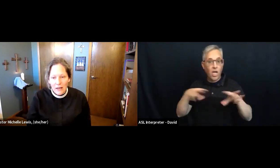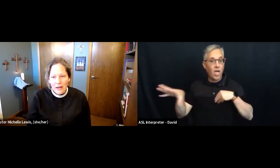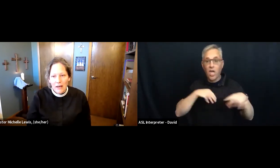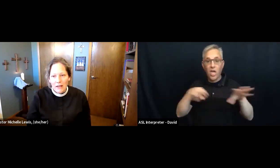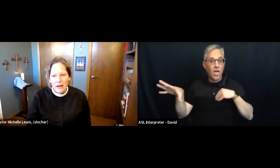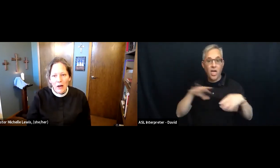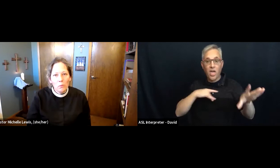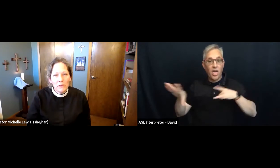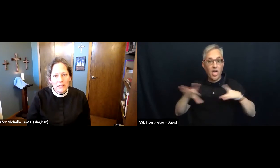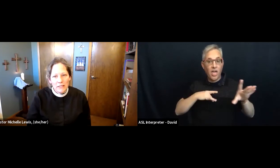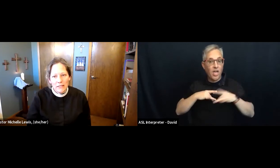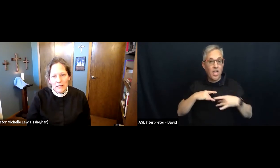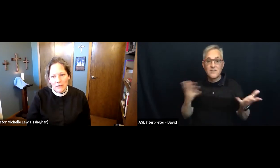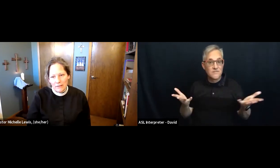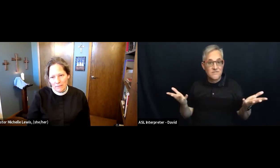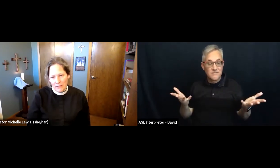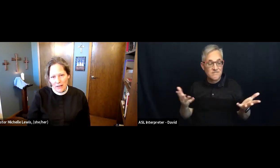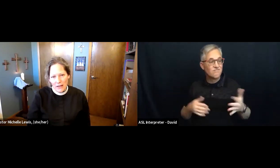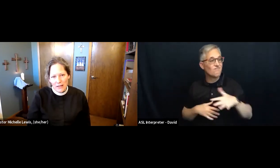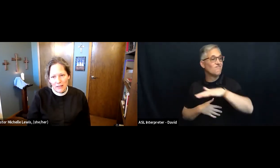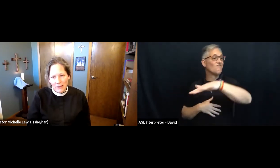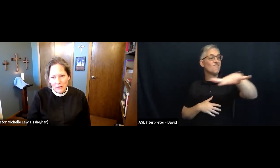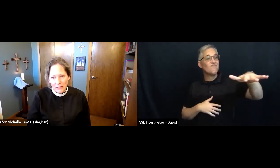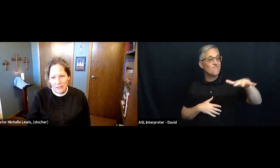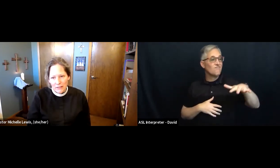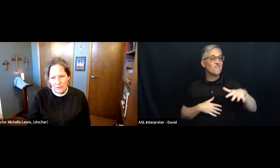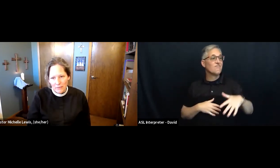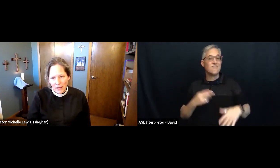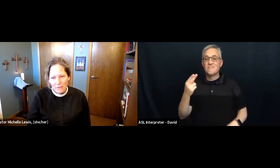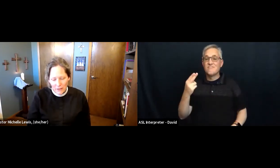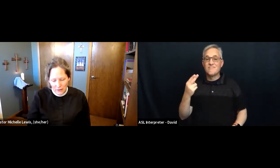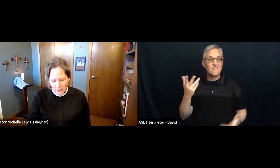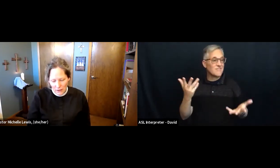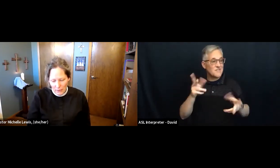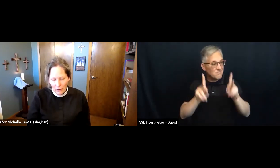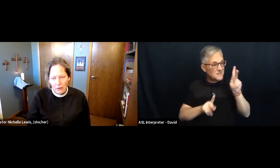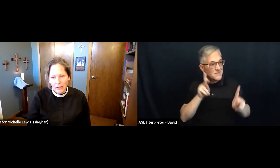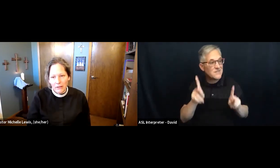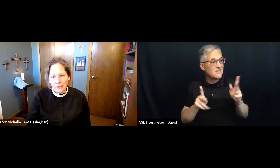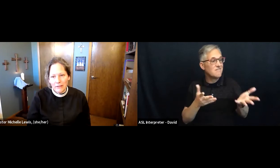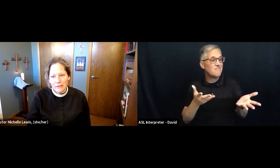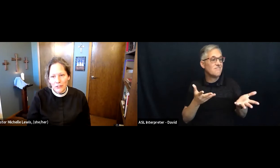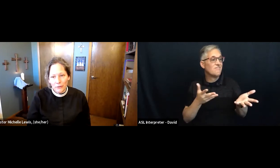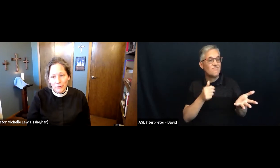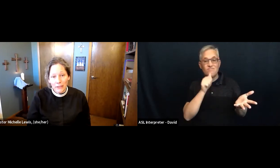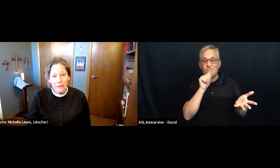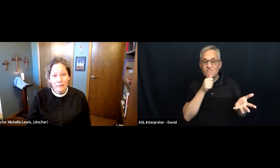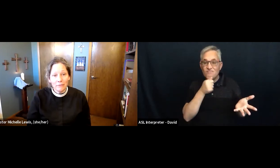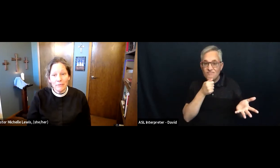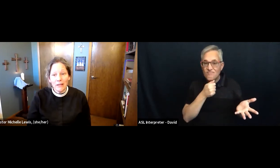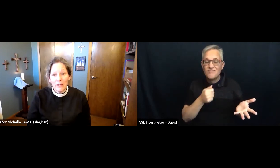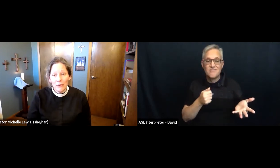is the helplessness and the guilt I feel about